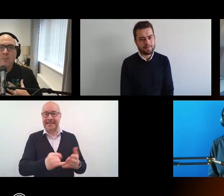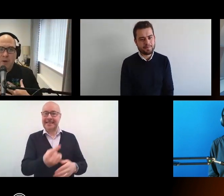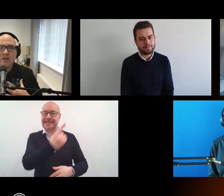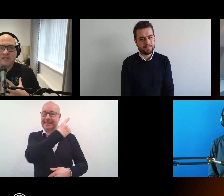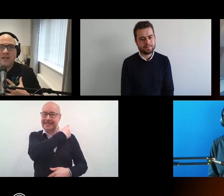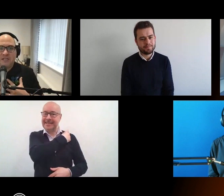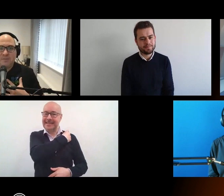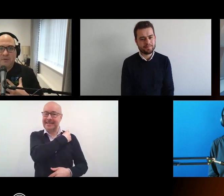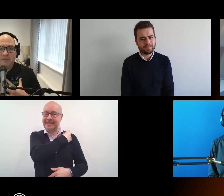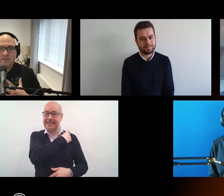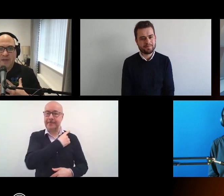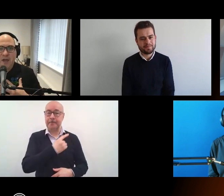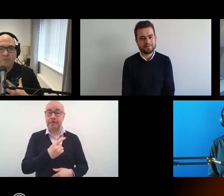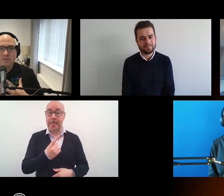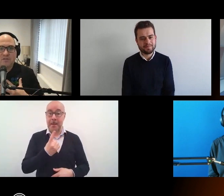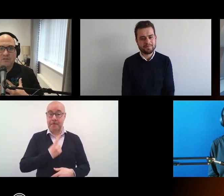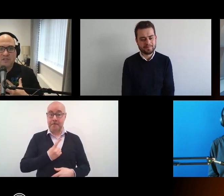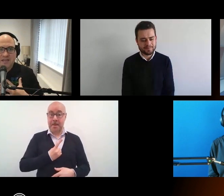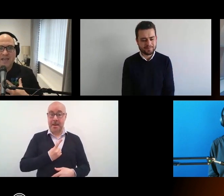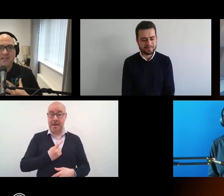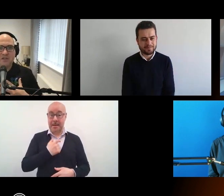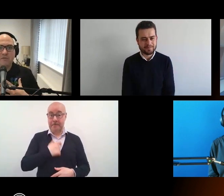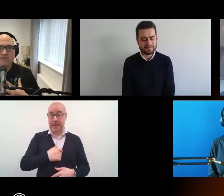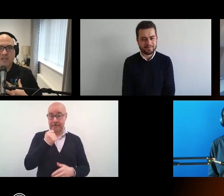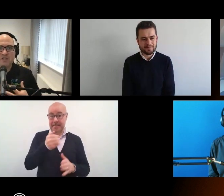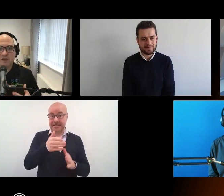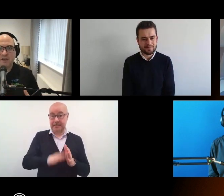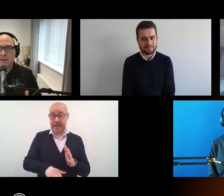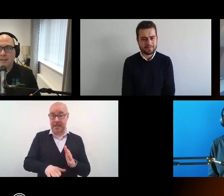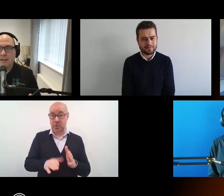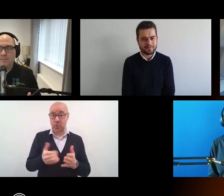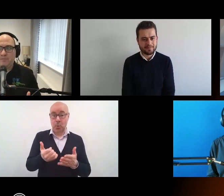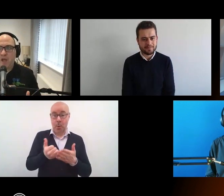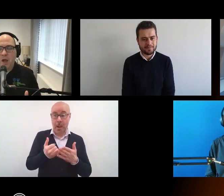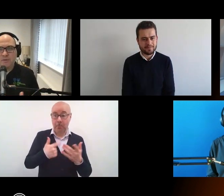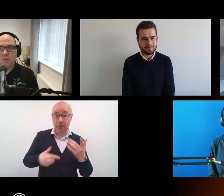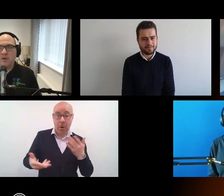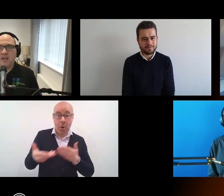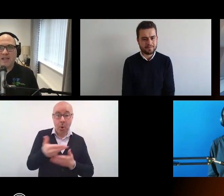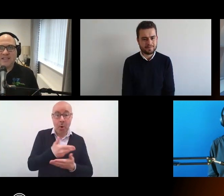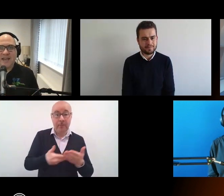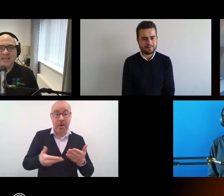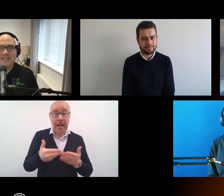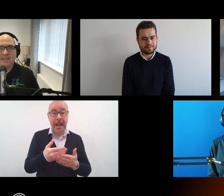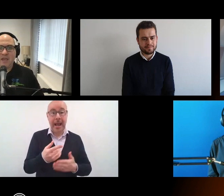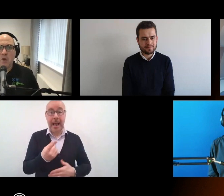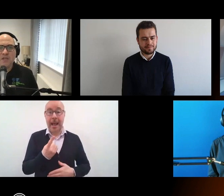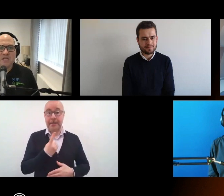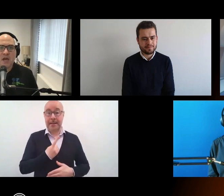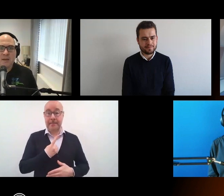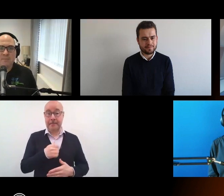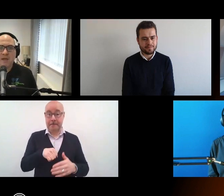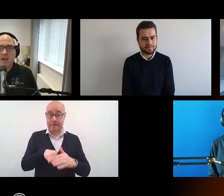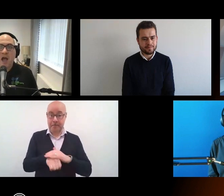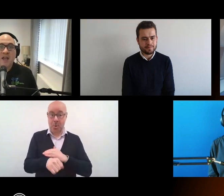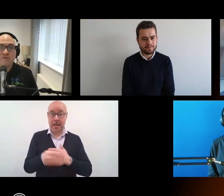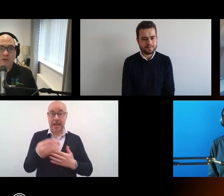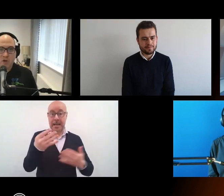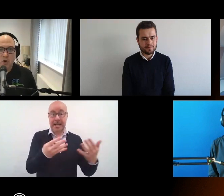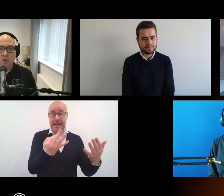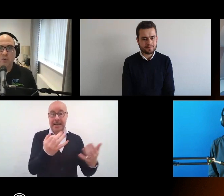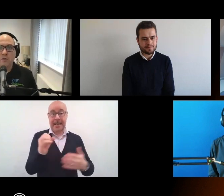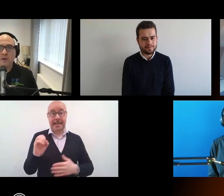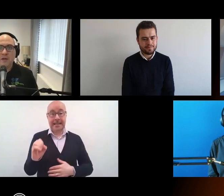my own personal experience, if it helps today's conversation, I was born in 1980. And the only time I